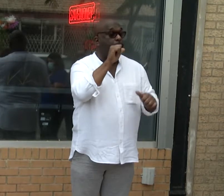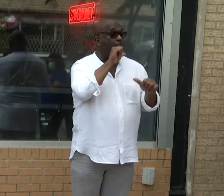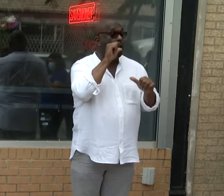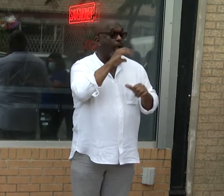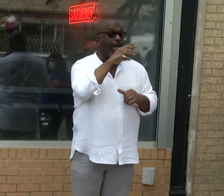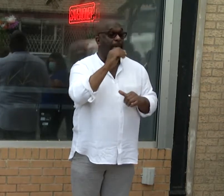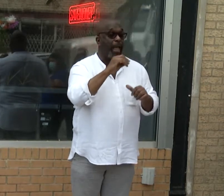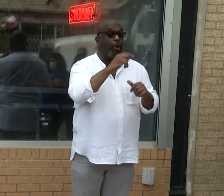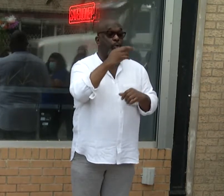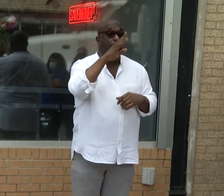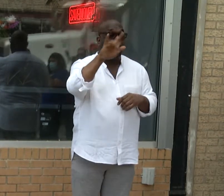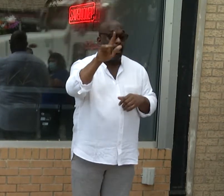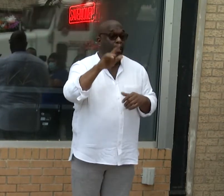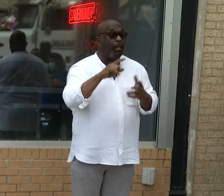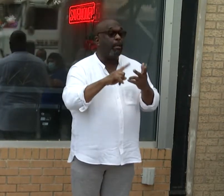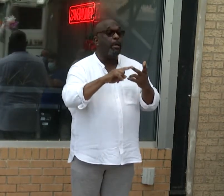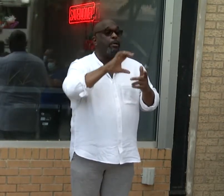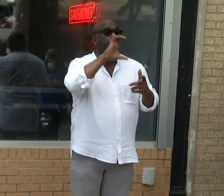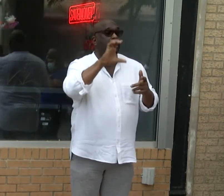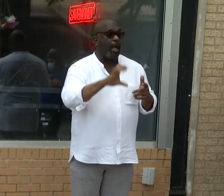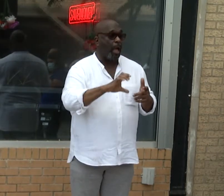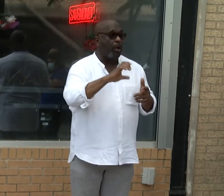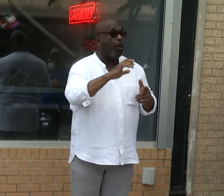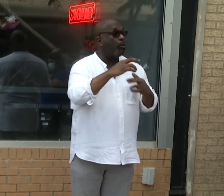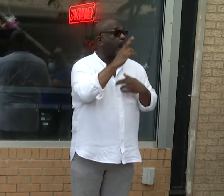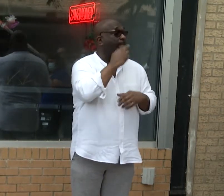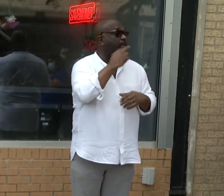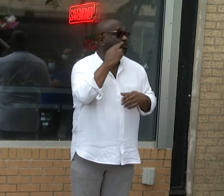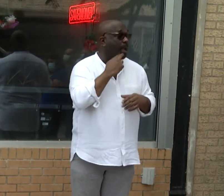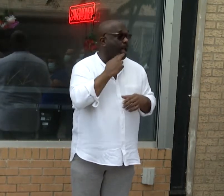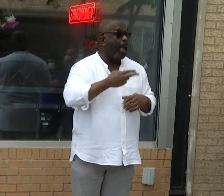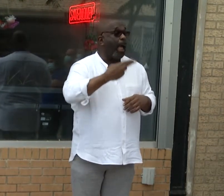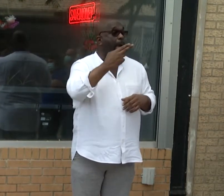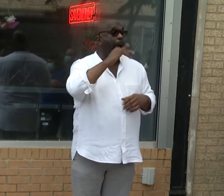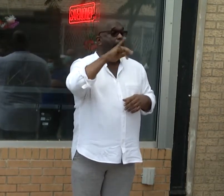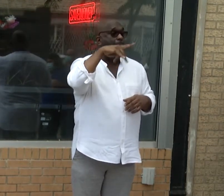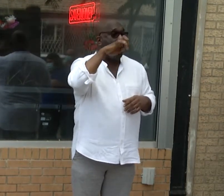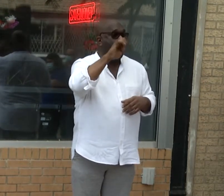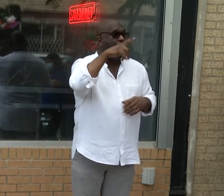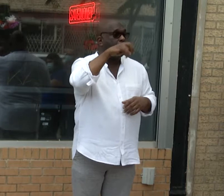Chicago Lunchbox Restaurant, Hyde Park Produce,